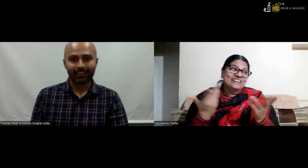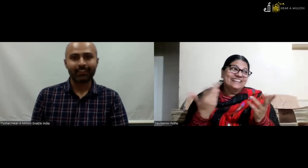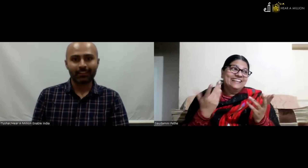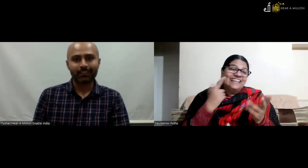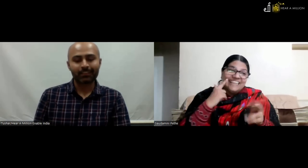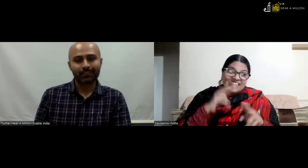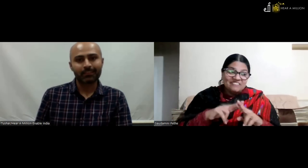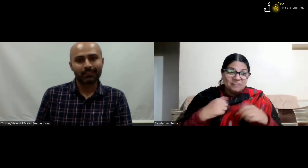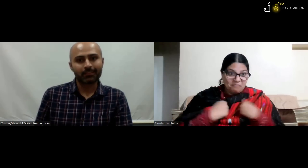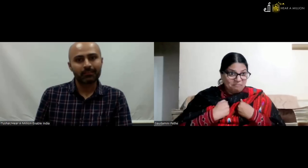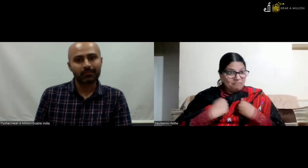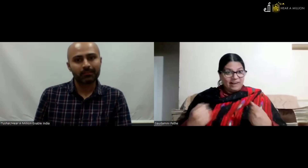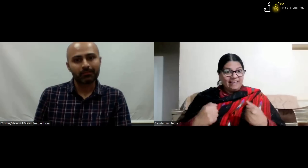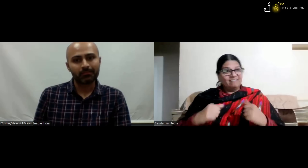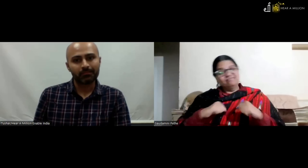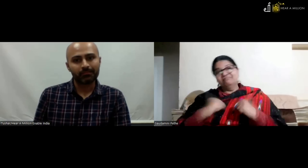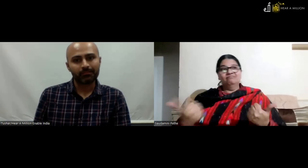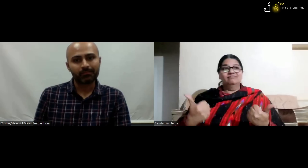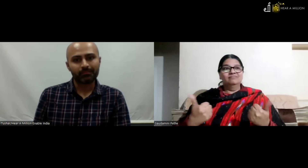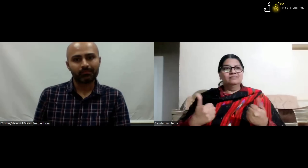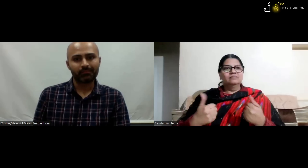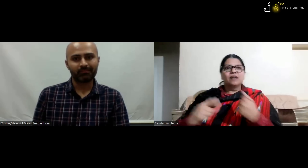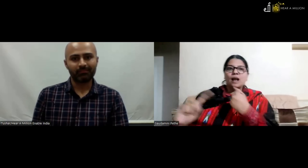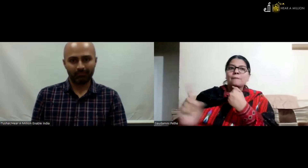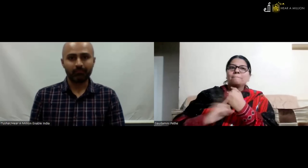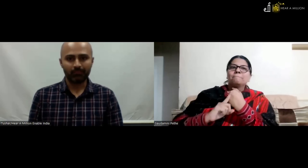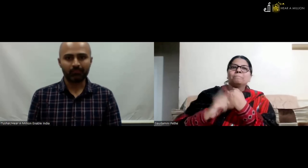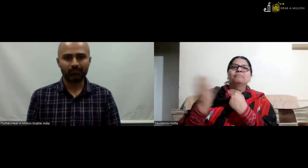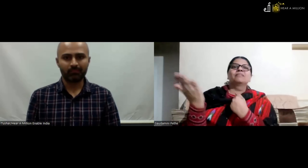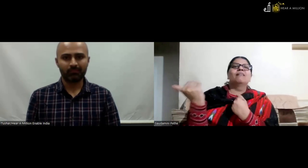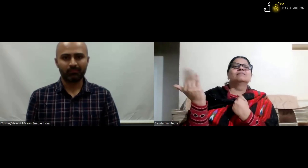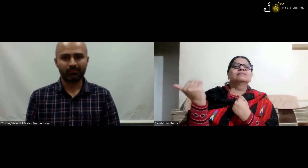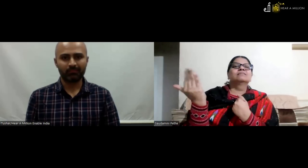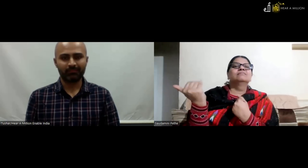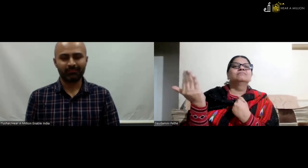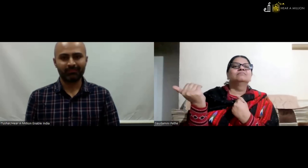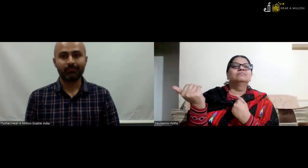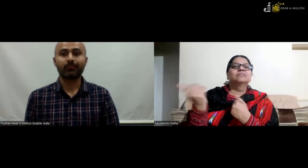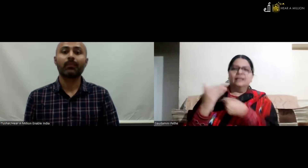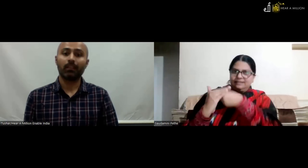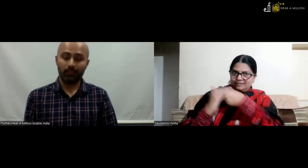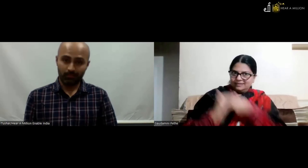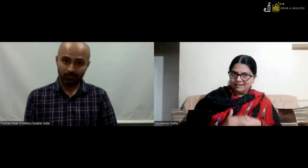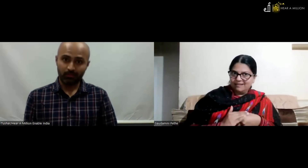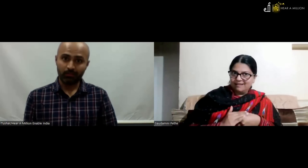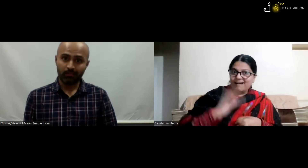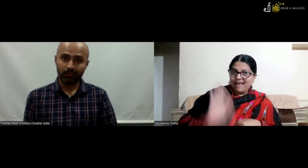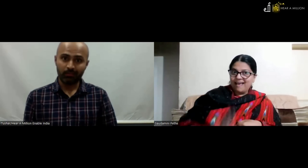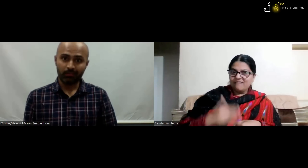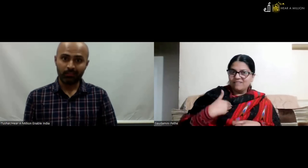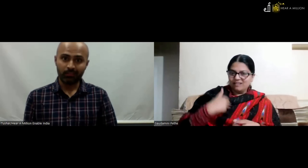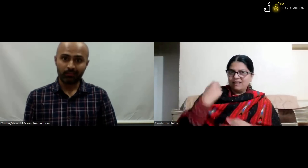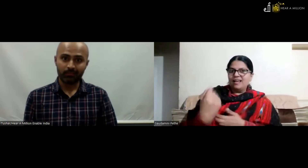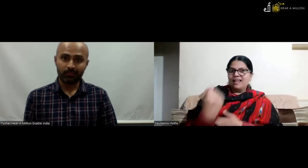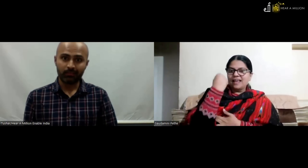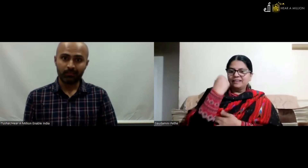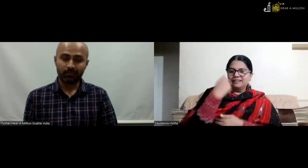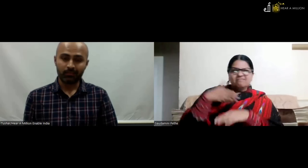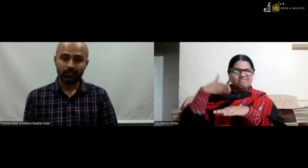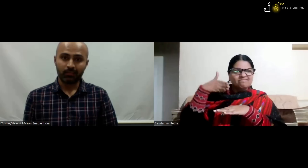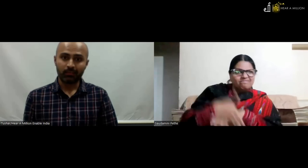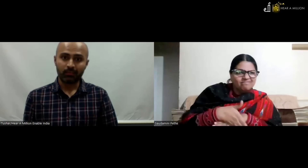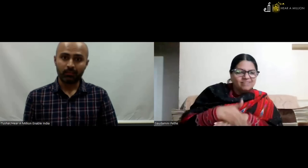might provide it. That could be maybe a last option. If you are brave, maybe you can say that, yeah, if you